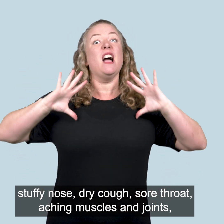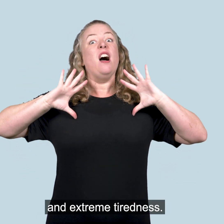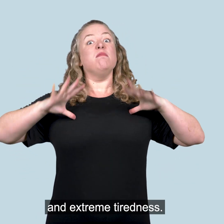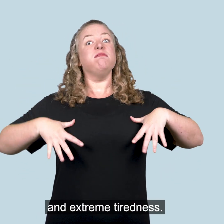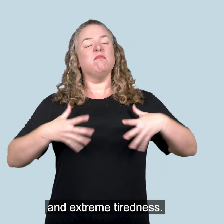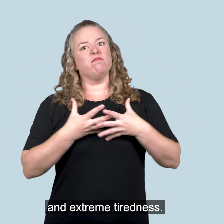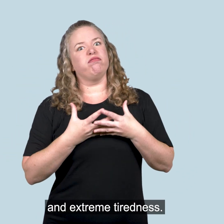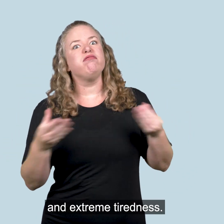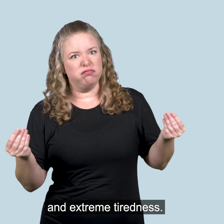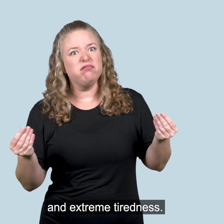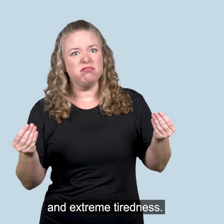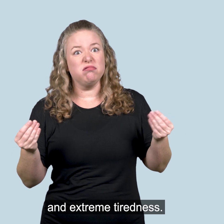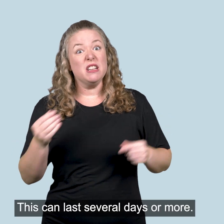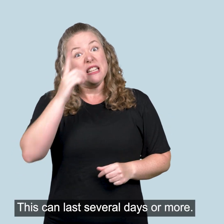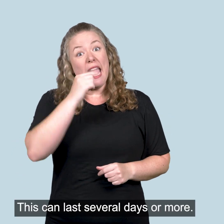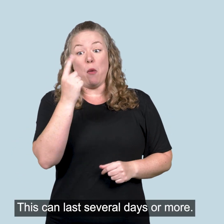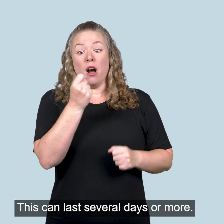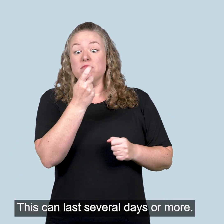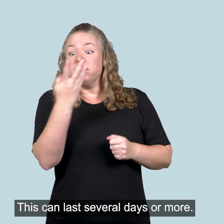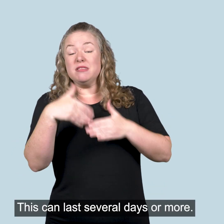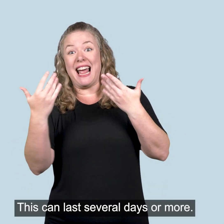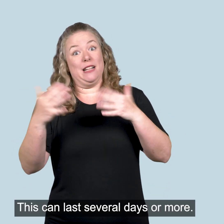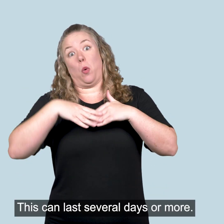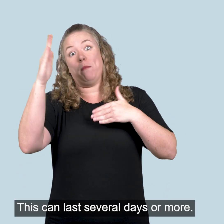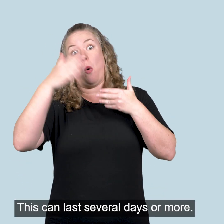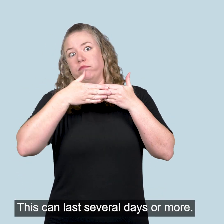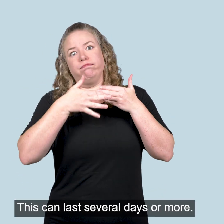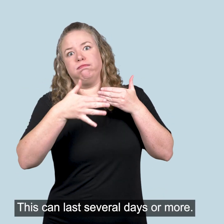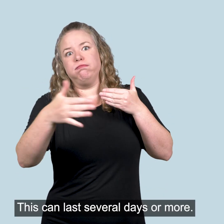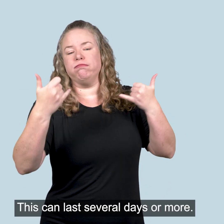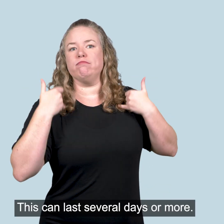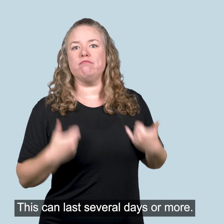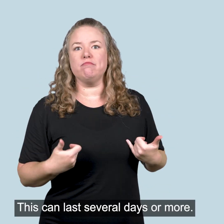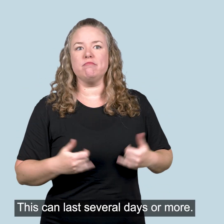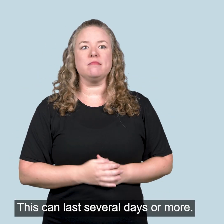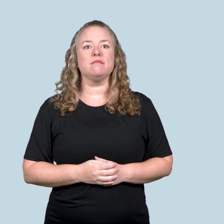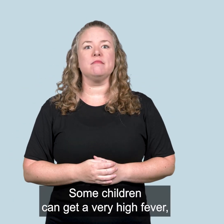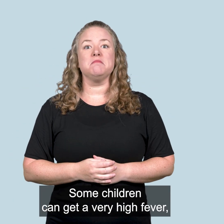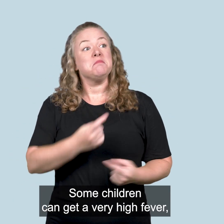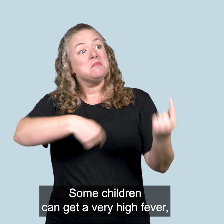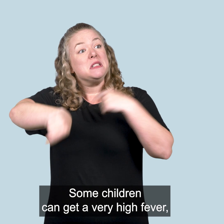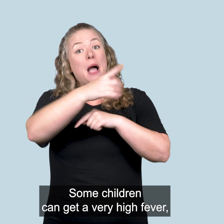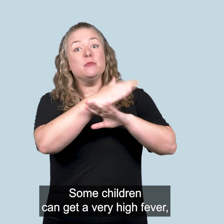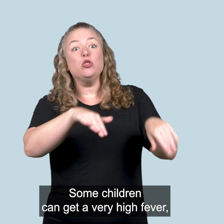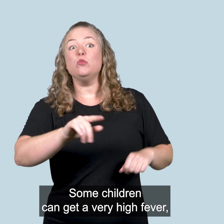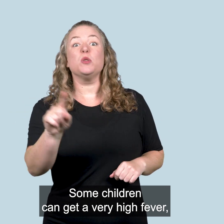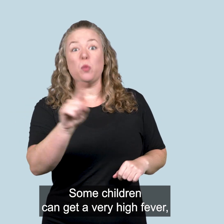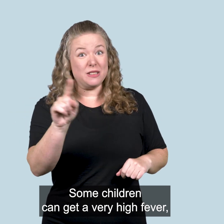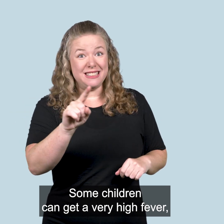and extreme tiredness. This can last several days or more. Some children can get a